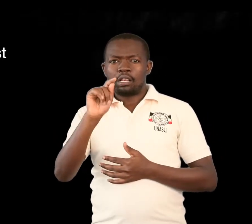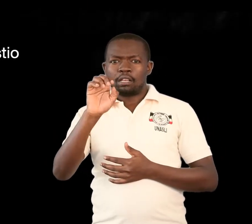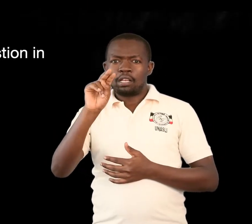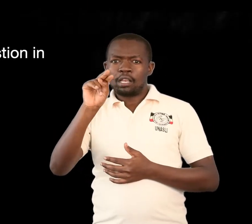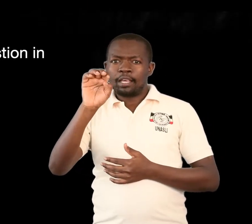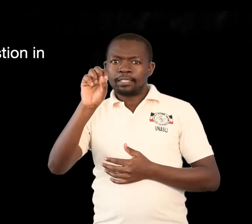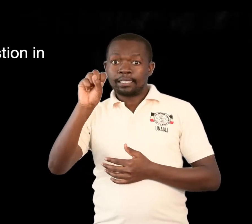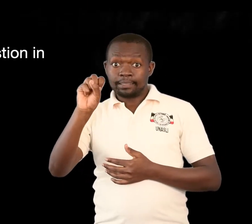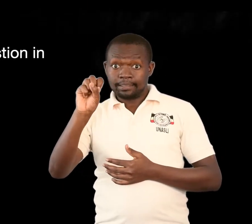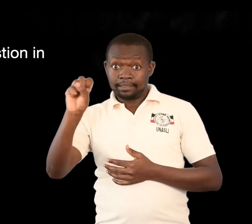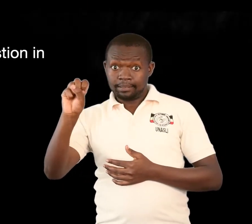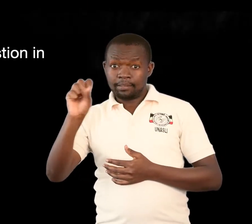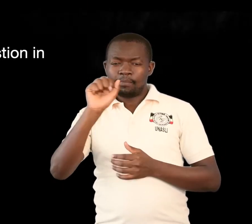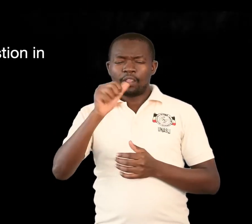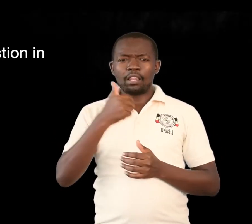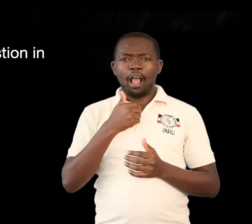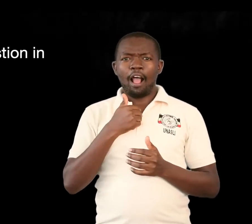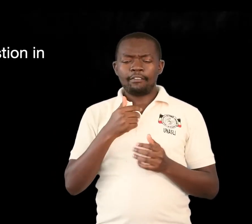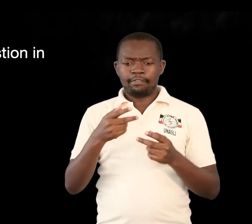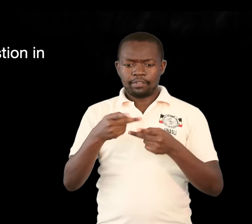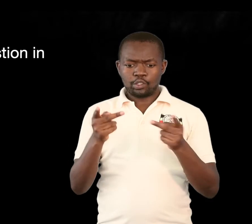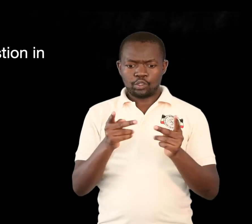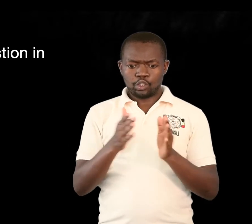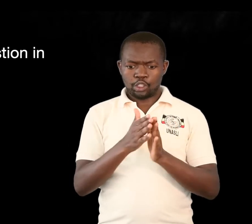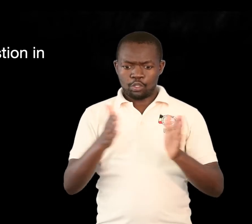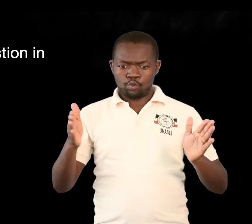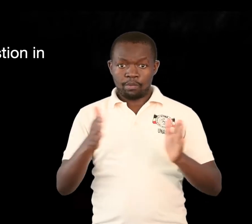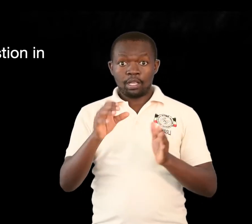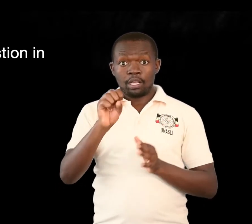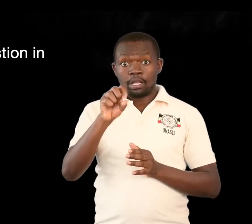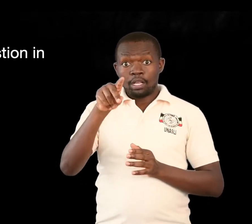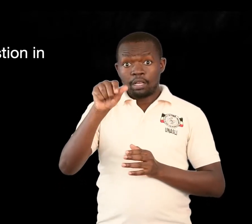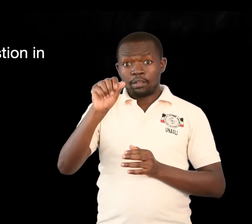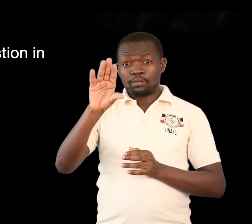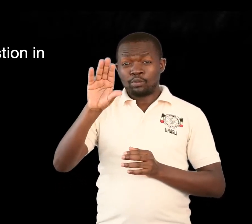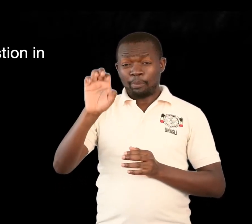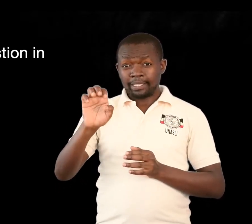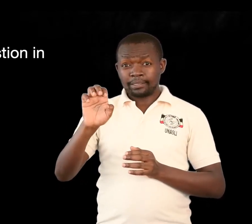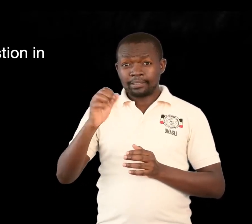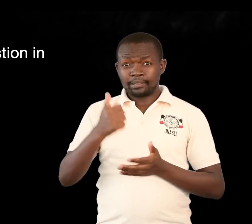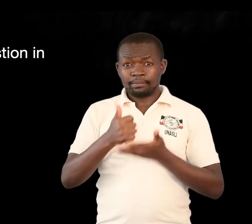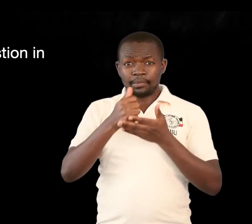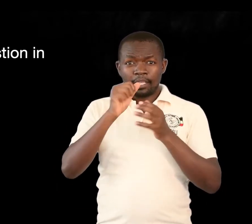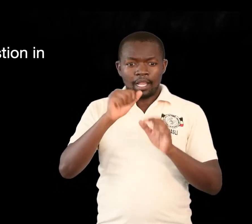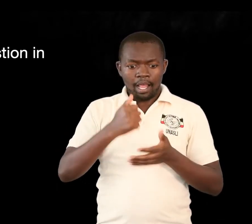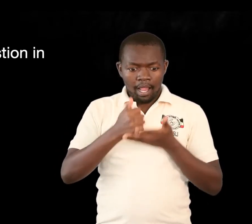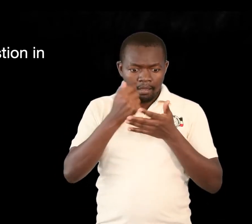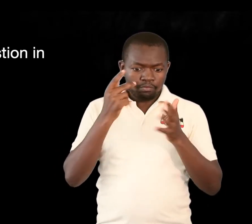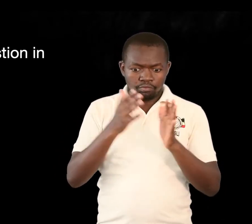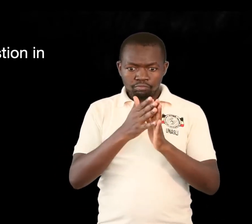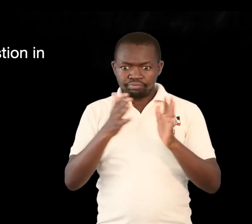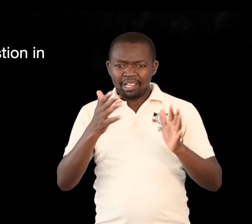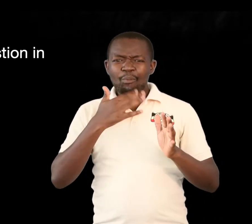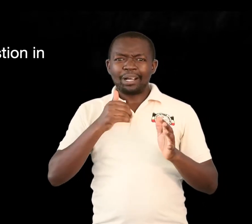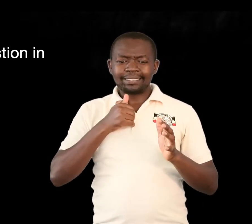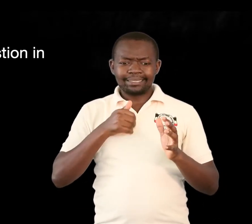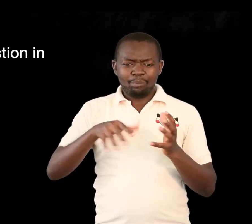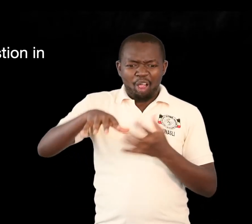must be space to avoid congestion in whatever is going to